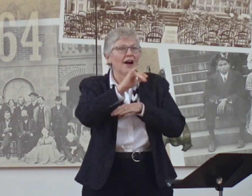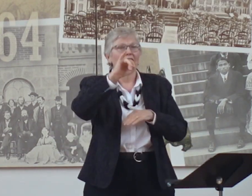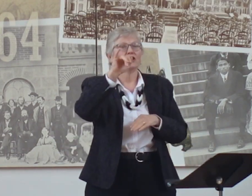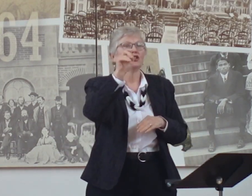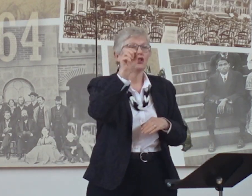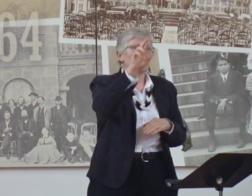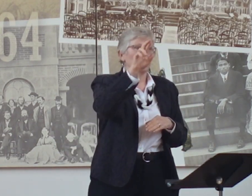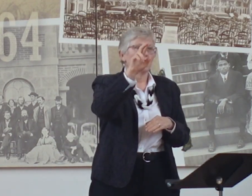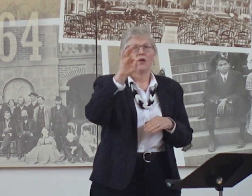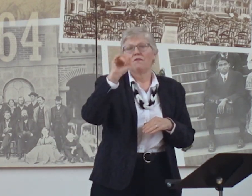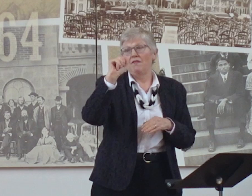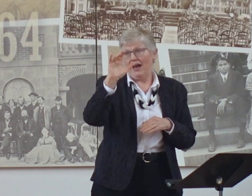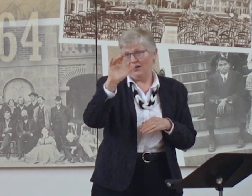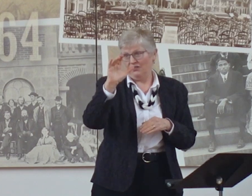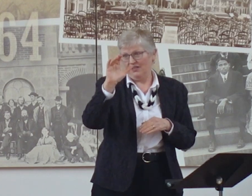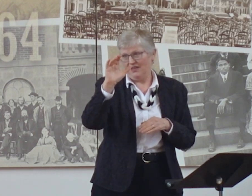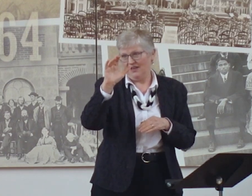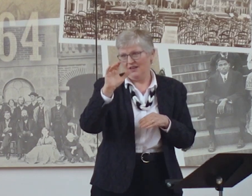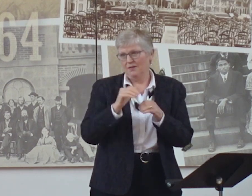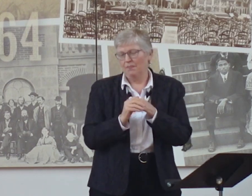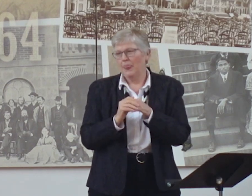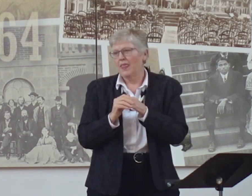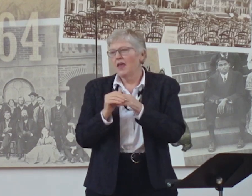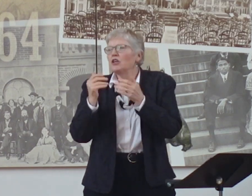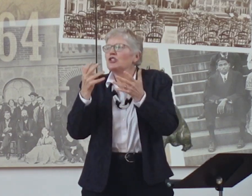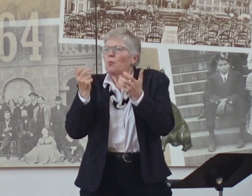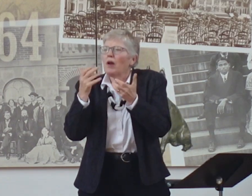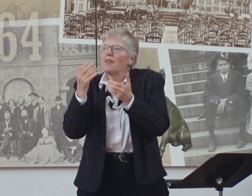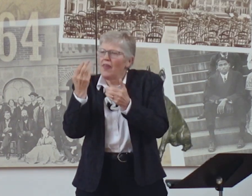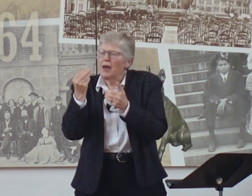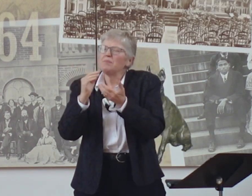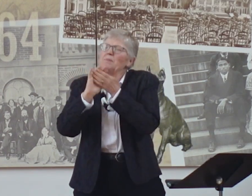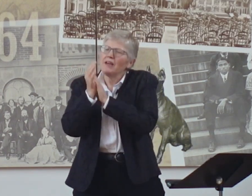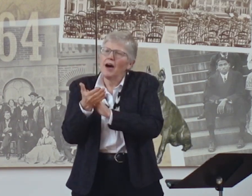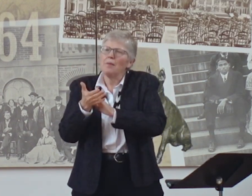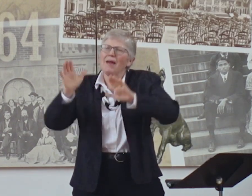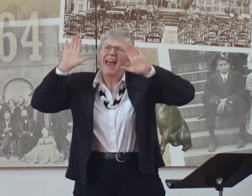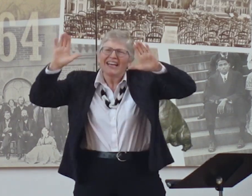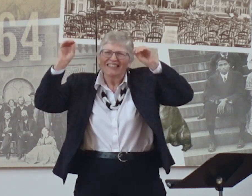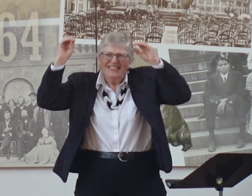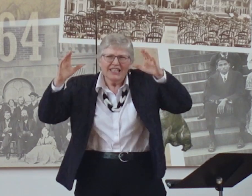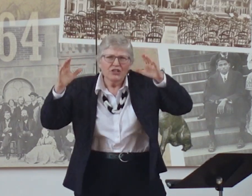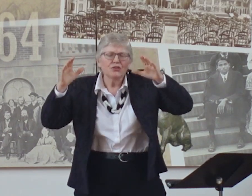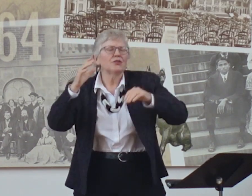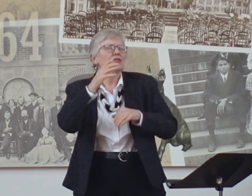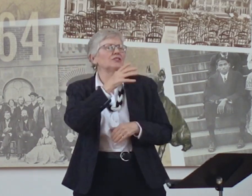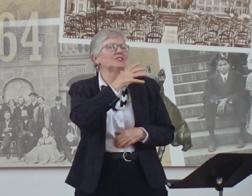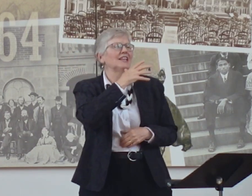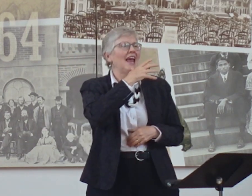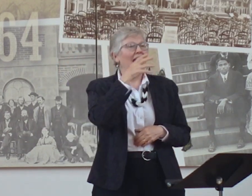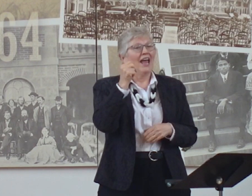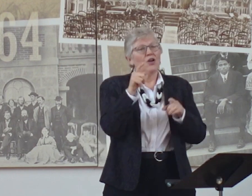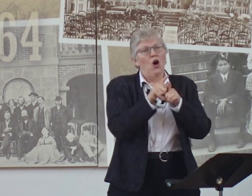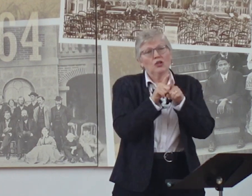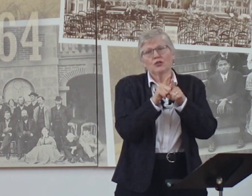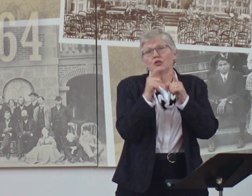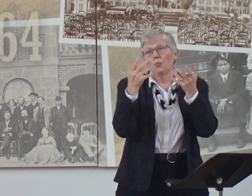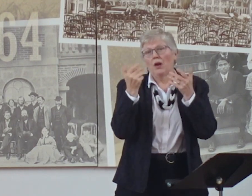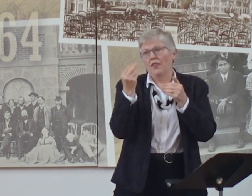She also advised our junior faculty members so that they could become outstanding teachers. She